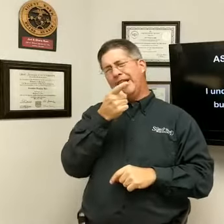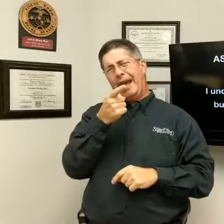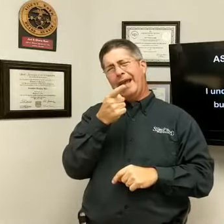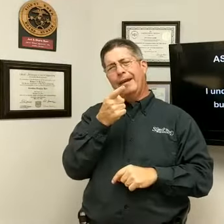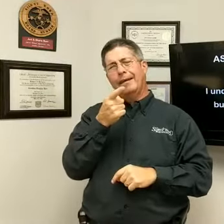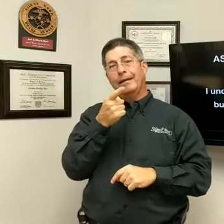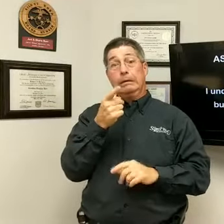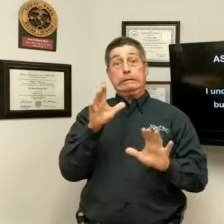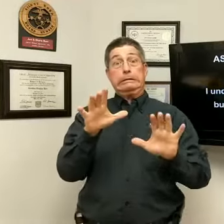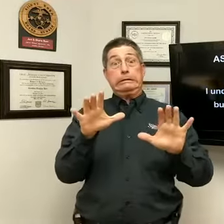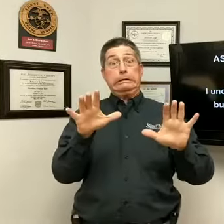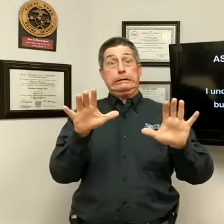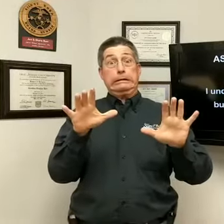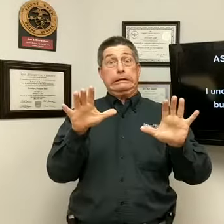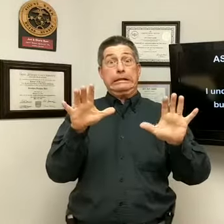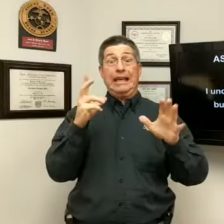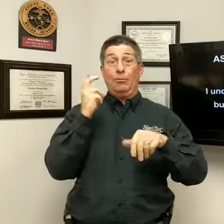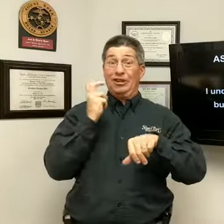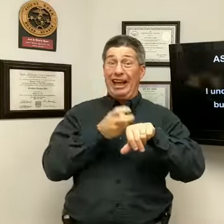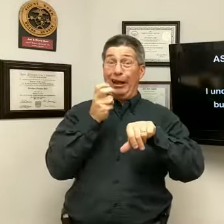say?" That was tough.